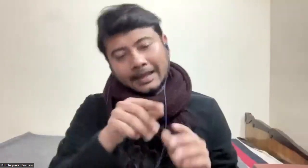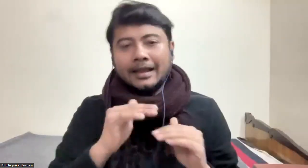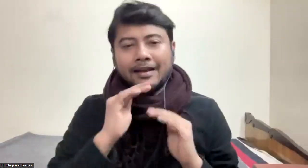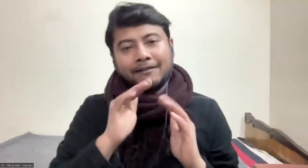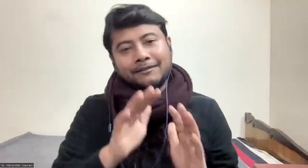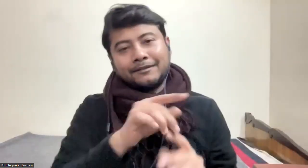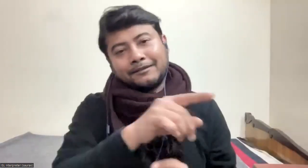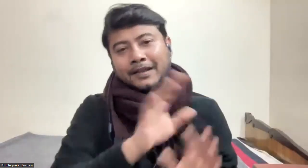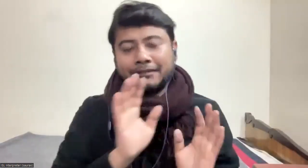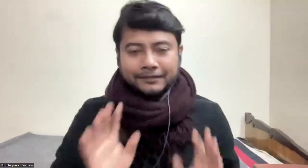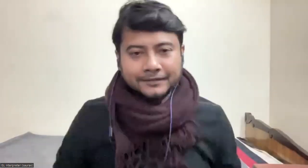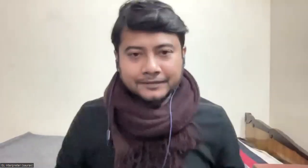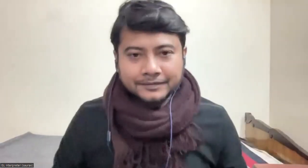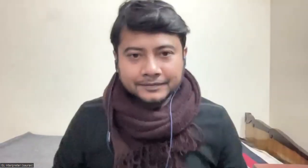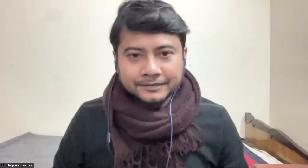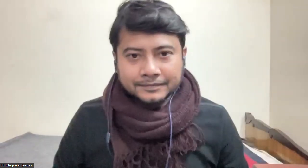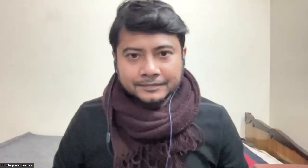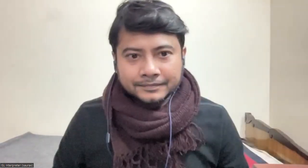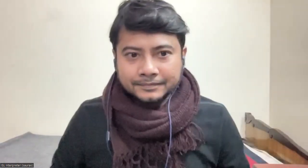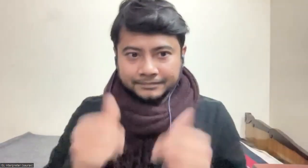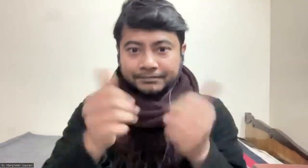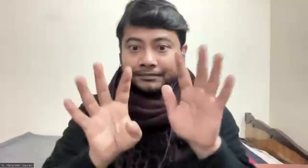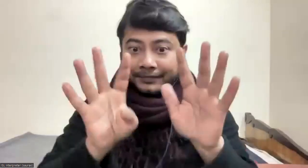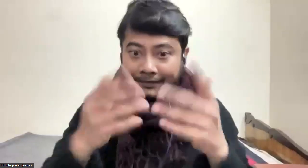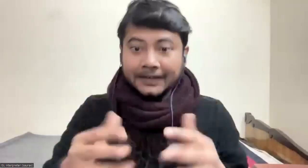Now we move on to the last point.